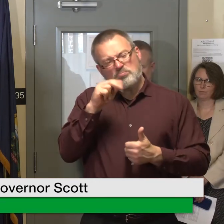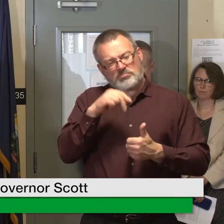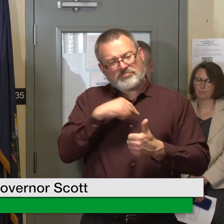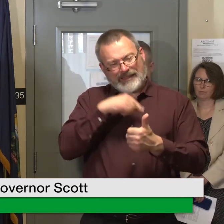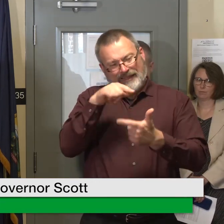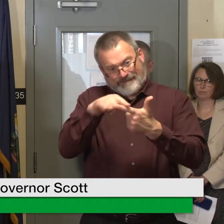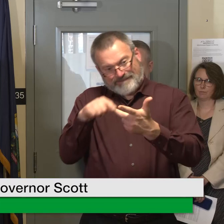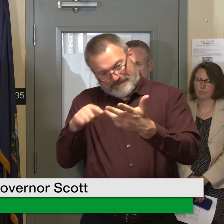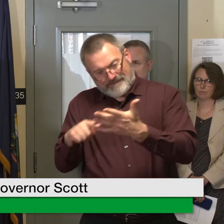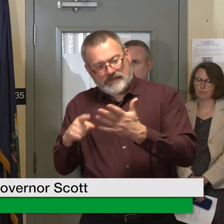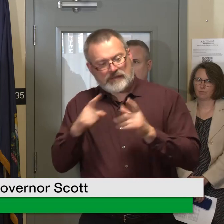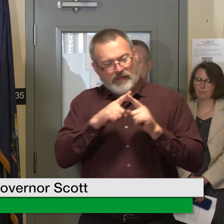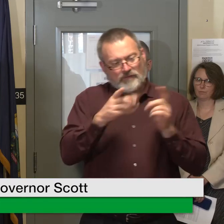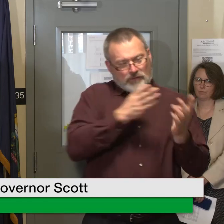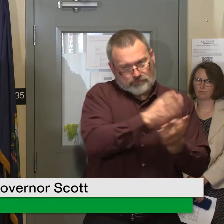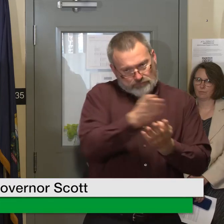about